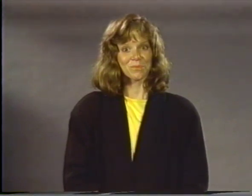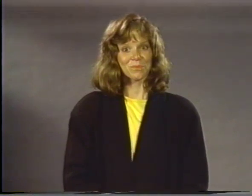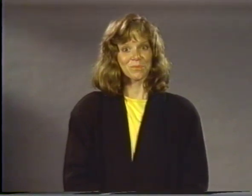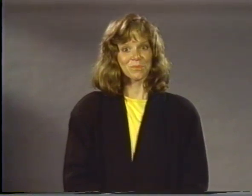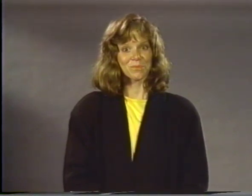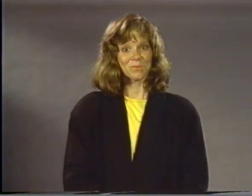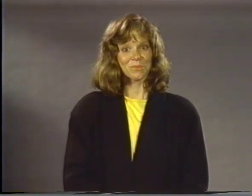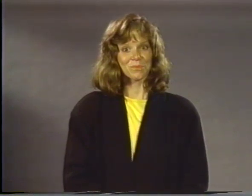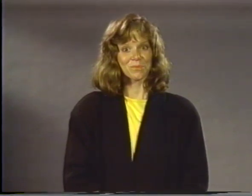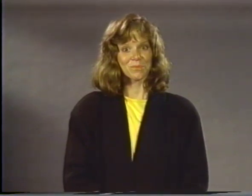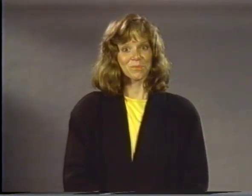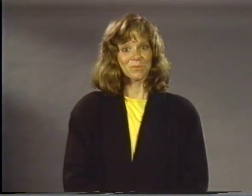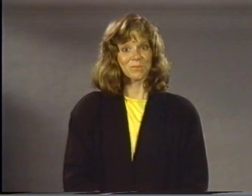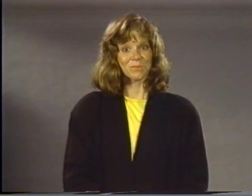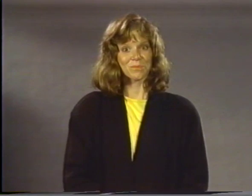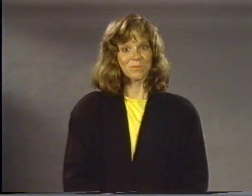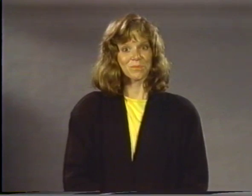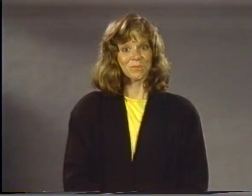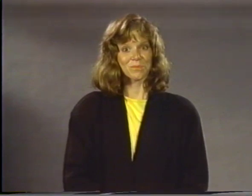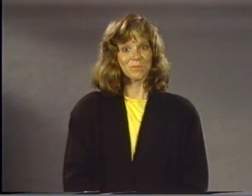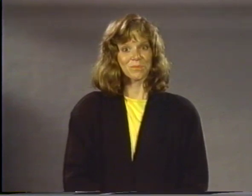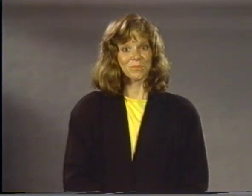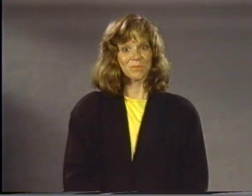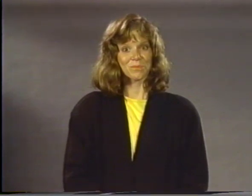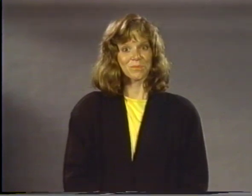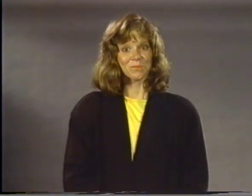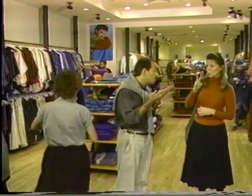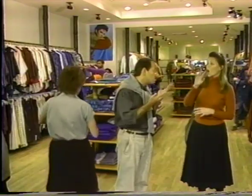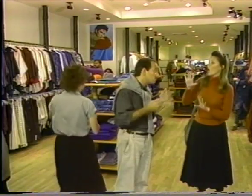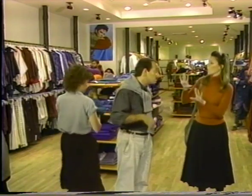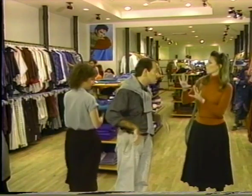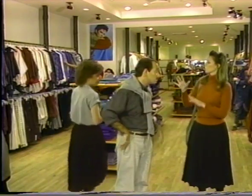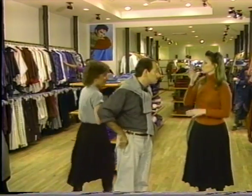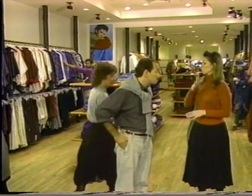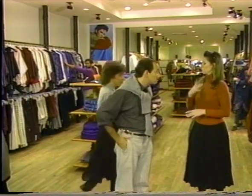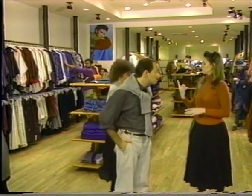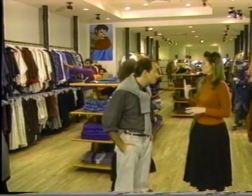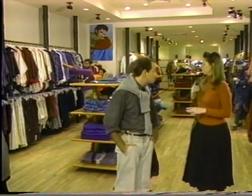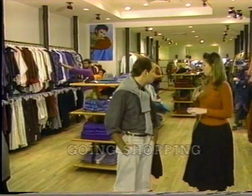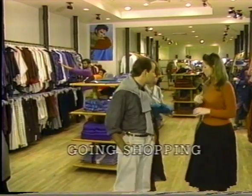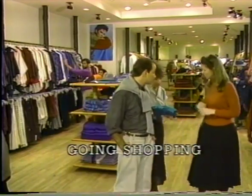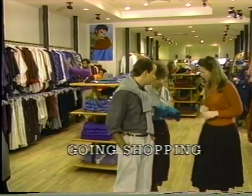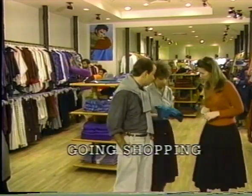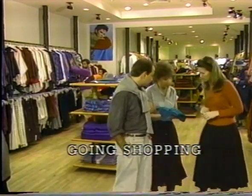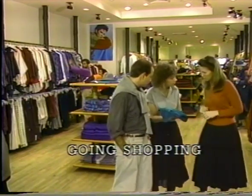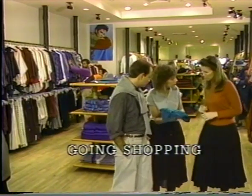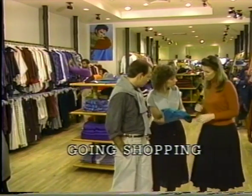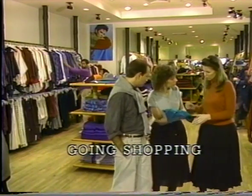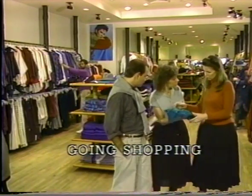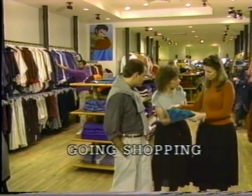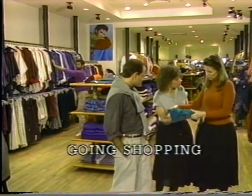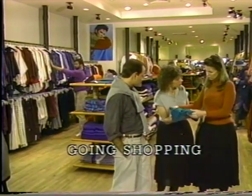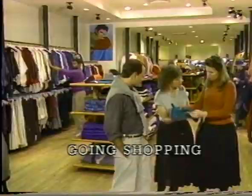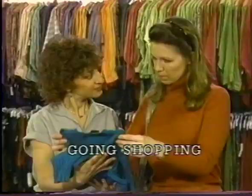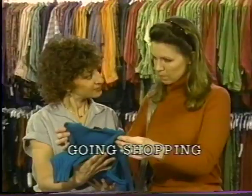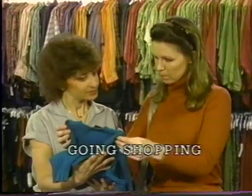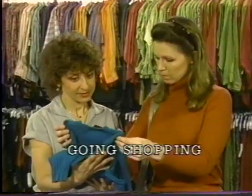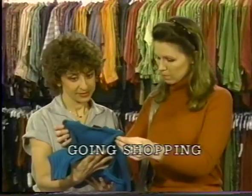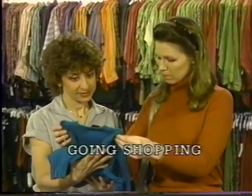the entire word that you fingerspell, not each letter. Now we are ready to begin our dramatized section, which will help you learn sign